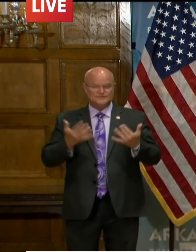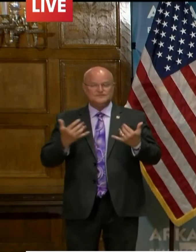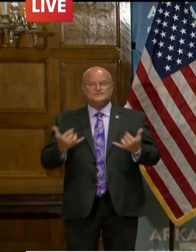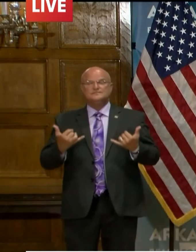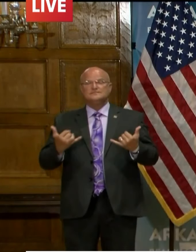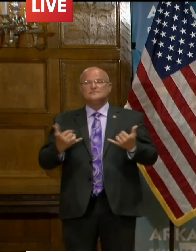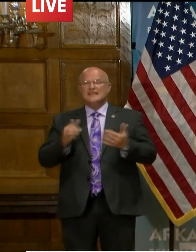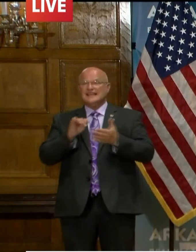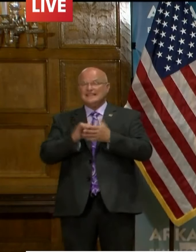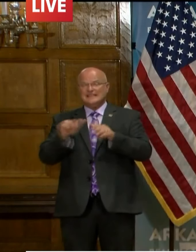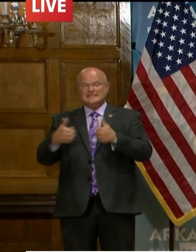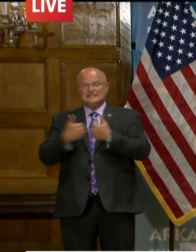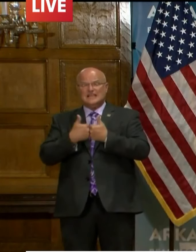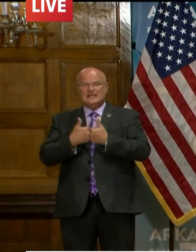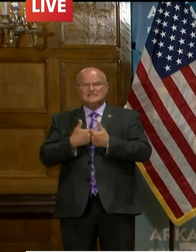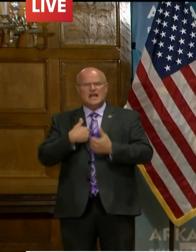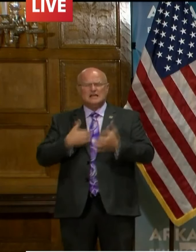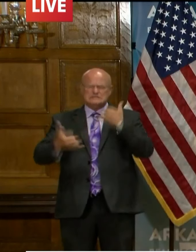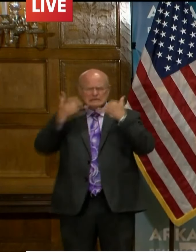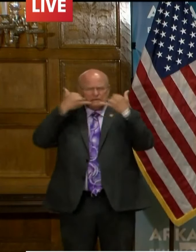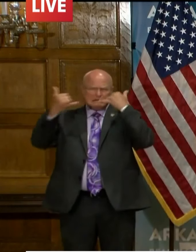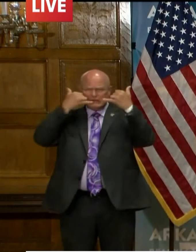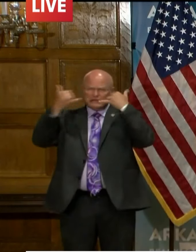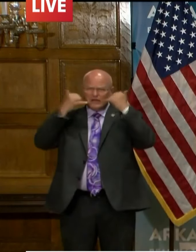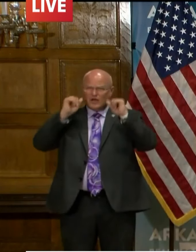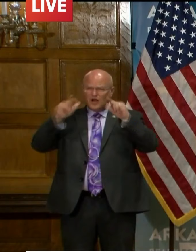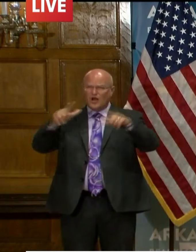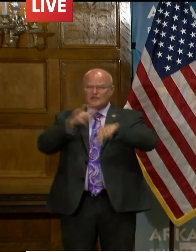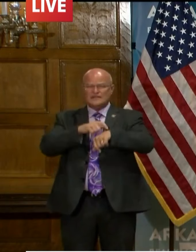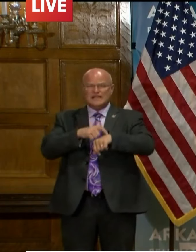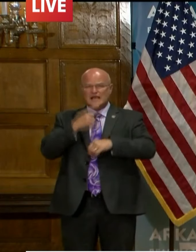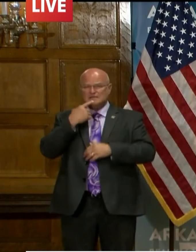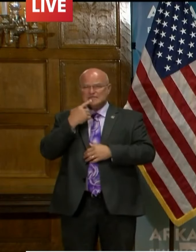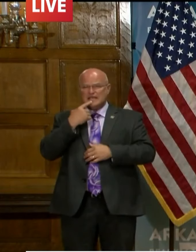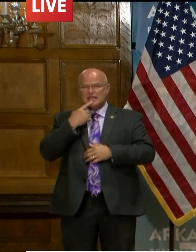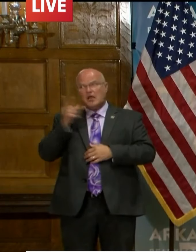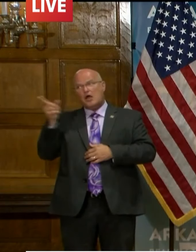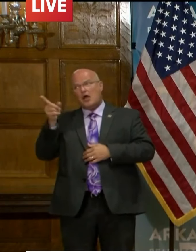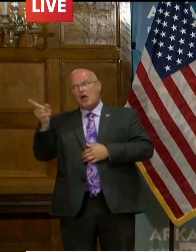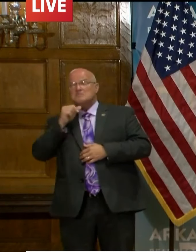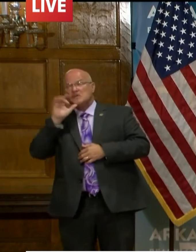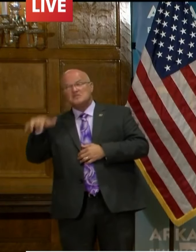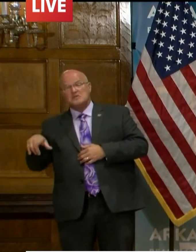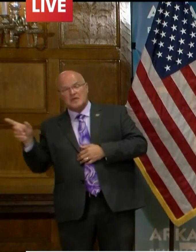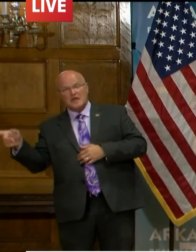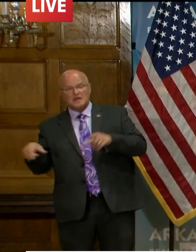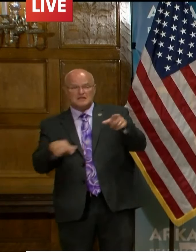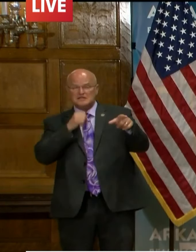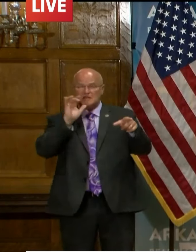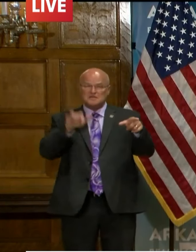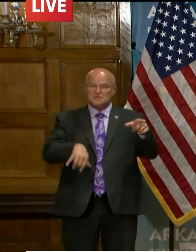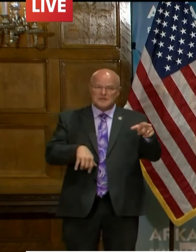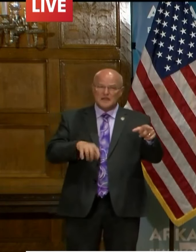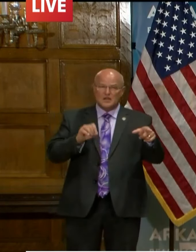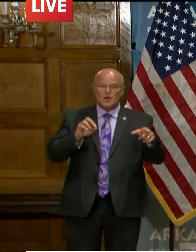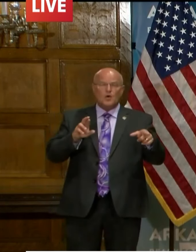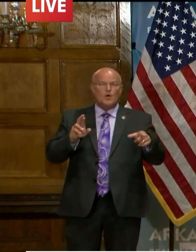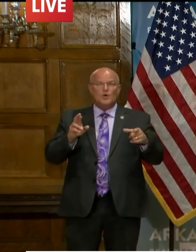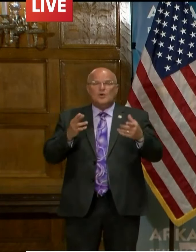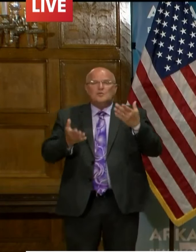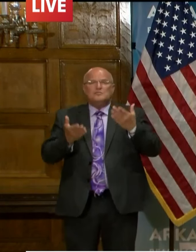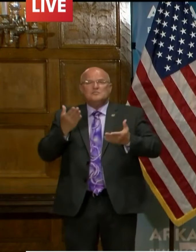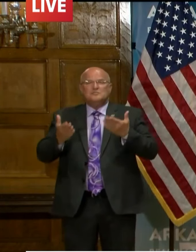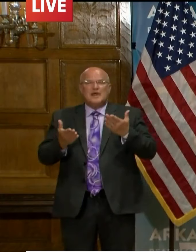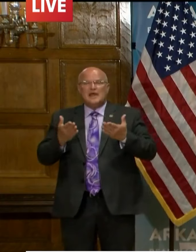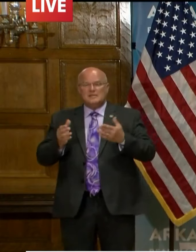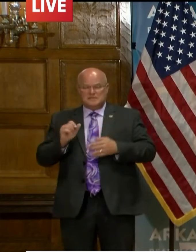Now, that's a challenge. I'm getting calls all the time saying, well, so-and-so's not doing it, or